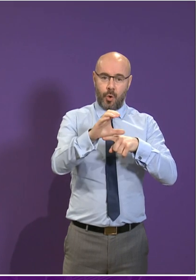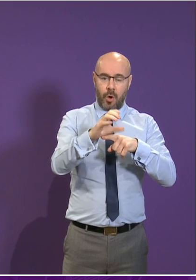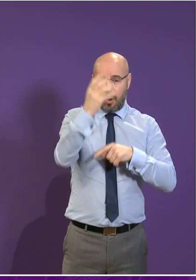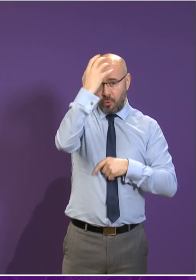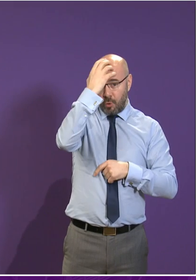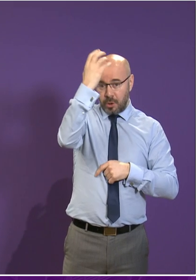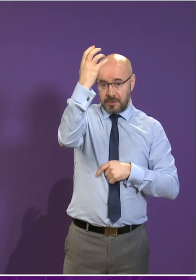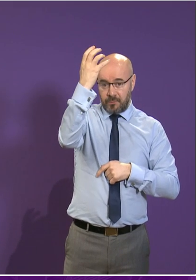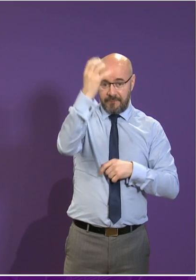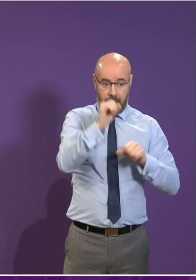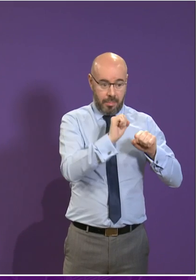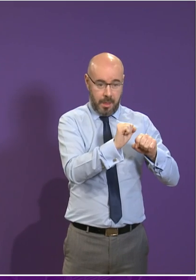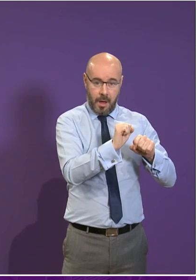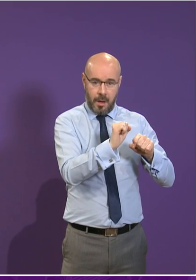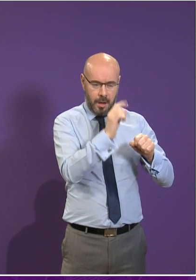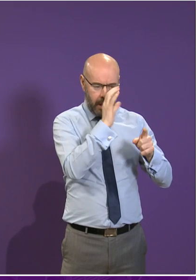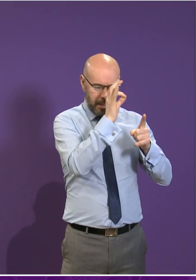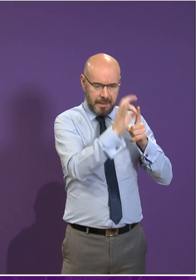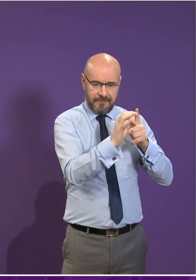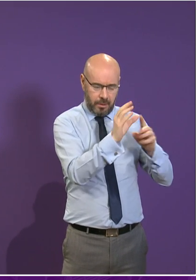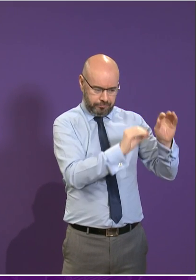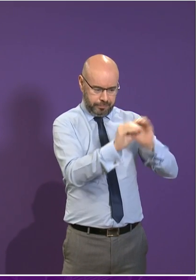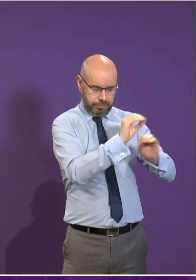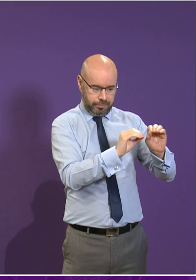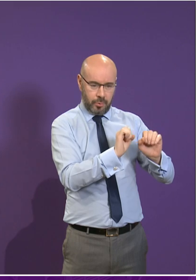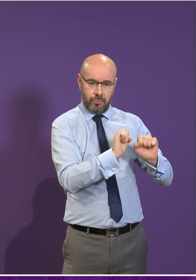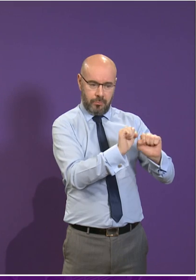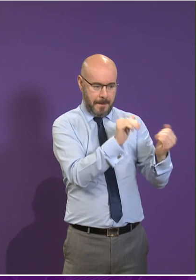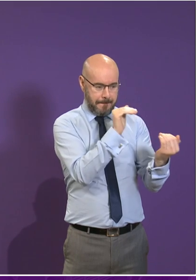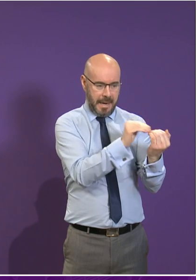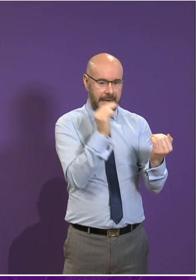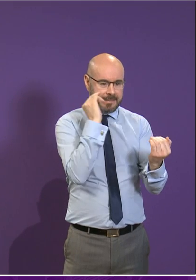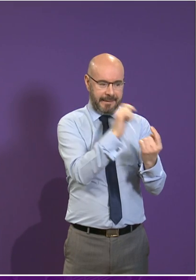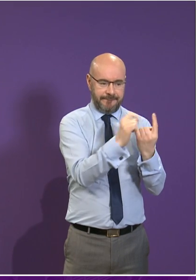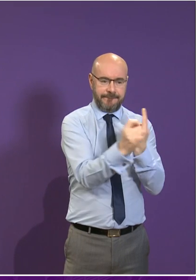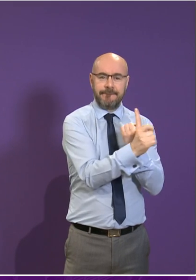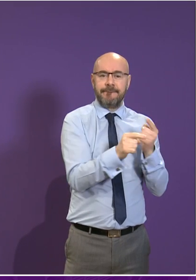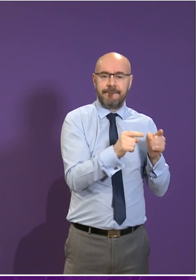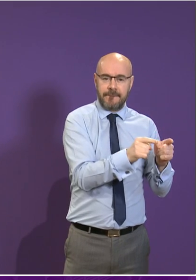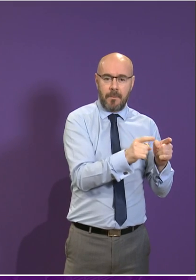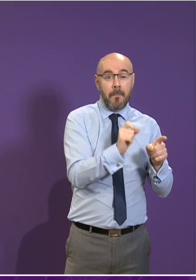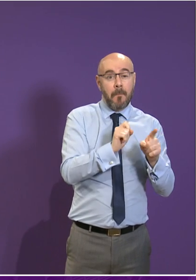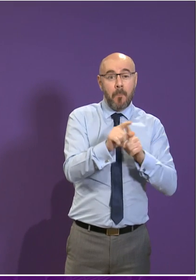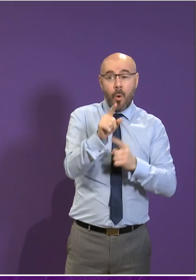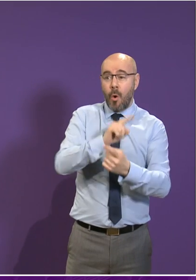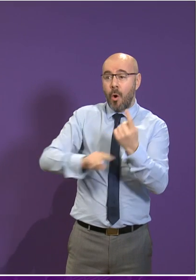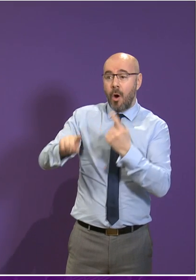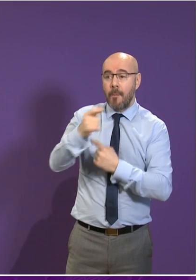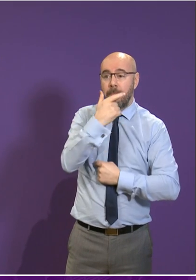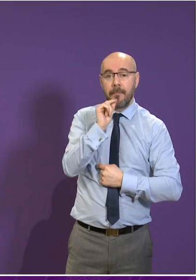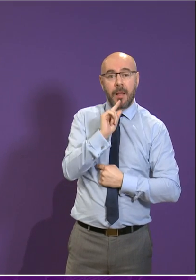conservatoire and so on, that are specifically designed. But in most cases, that isn't. People will be choosing courses that aren't